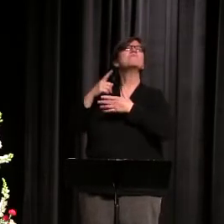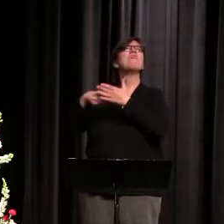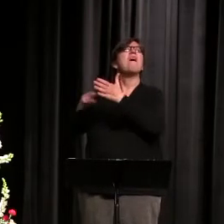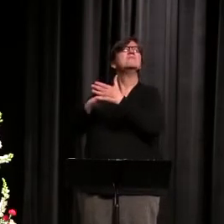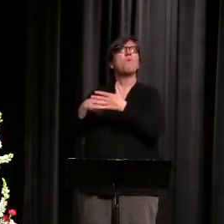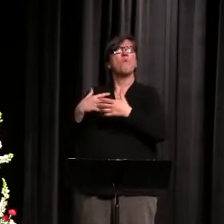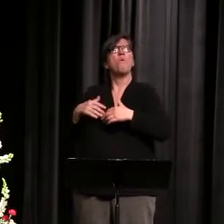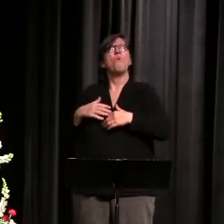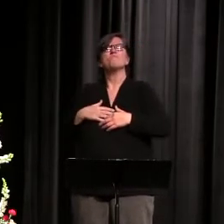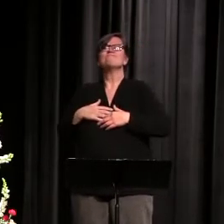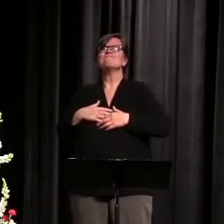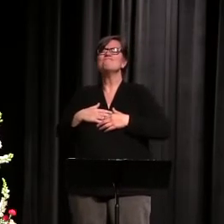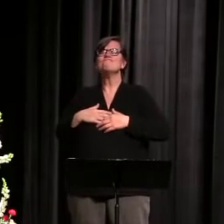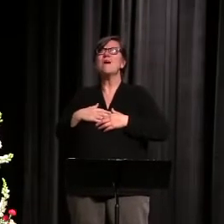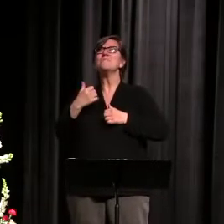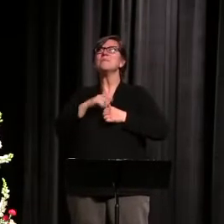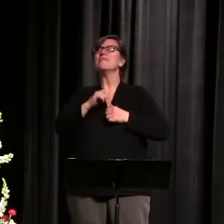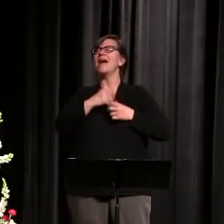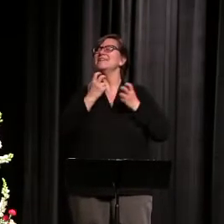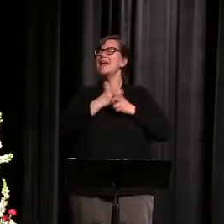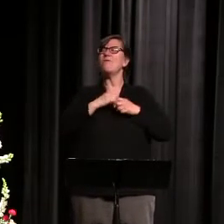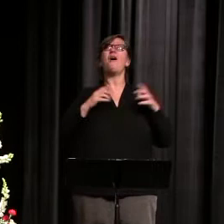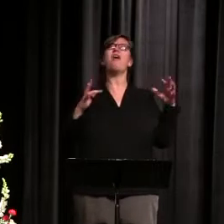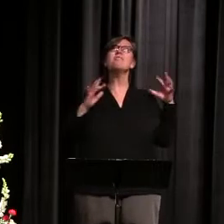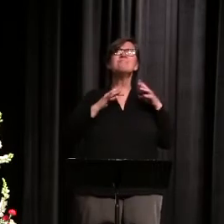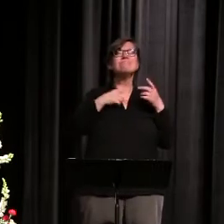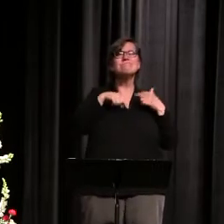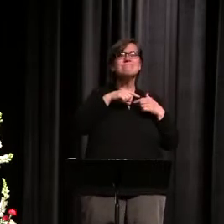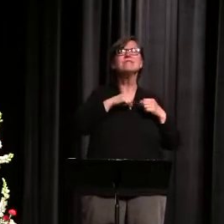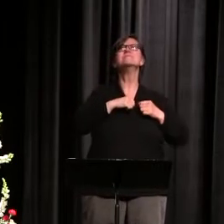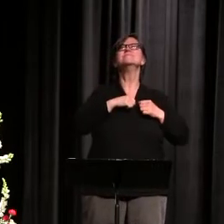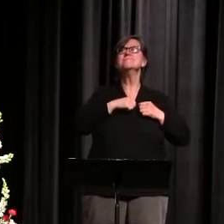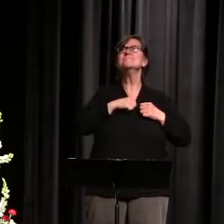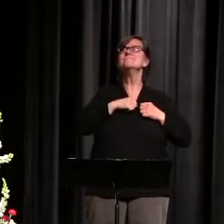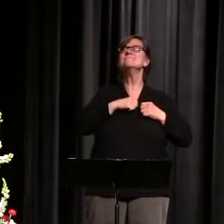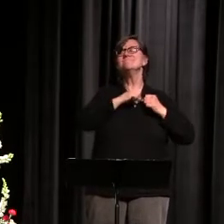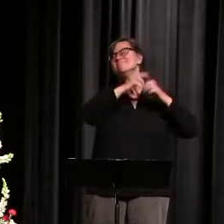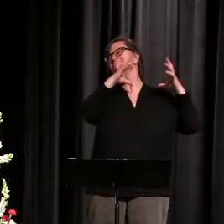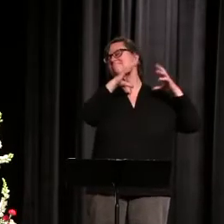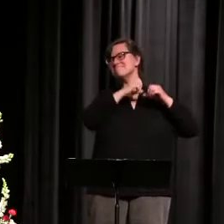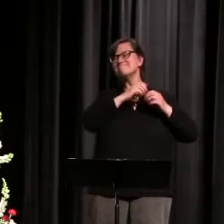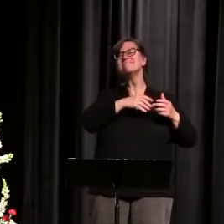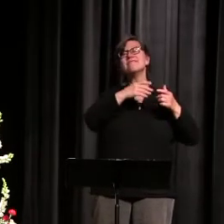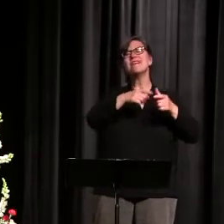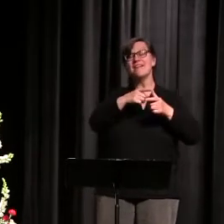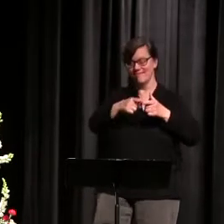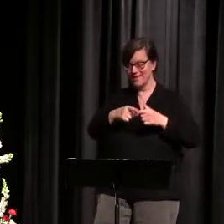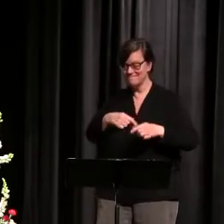You continue walking and pass room 109 as Mr. Gillette sings a perfect hatball shot from the doorway.